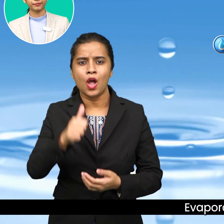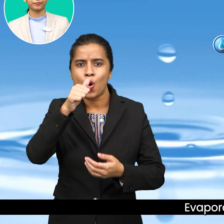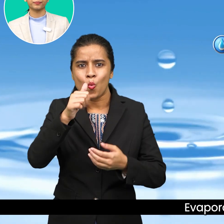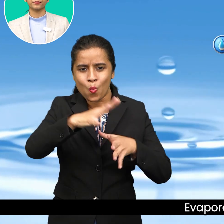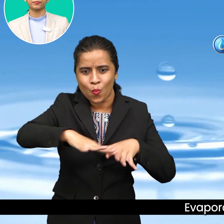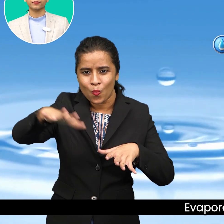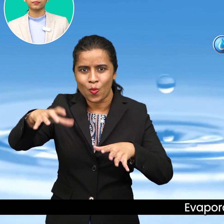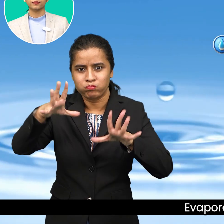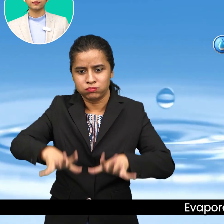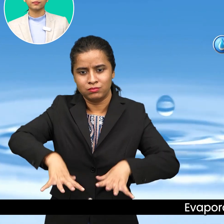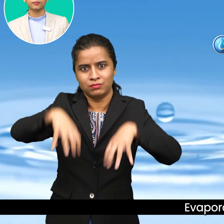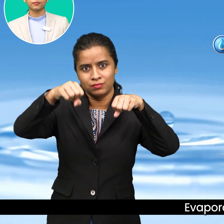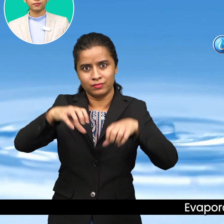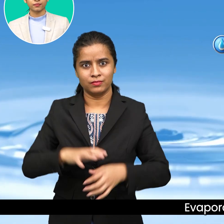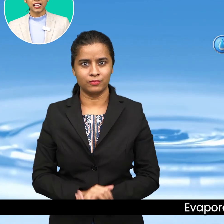evaporation,